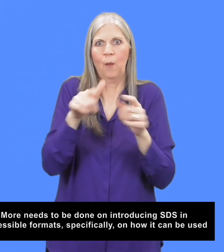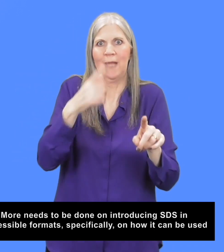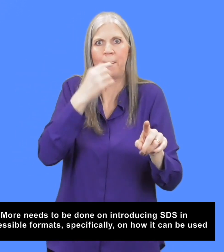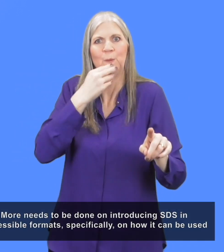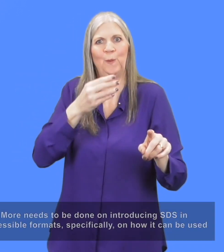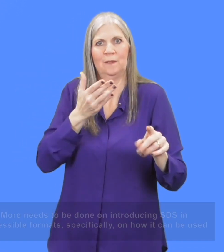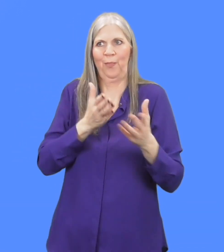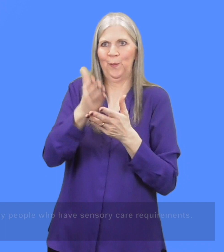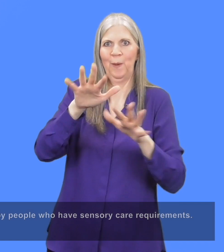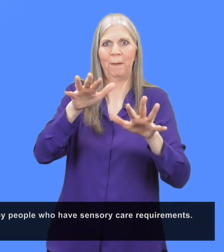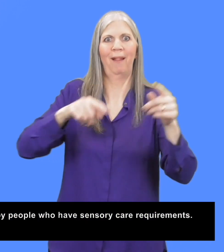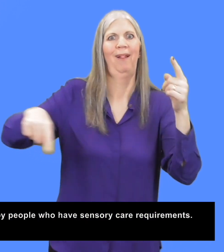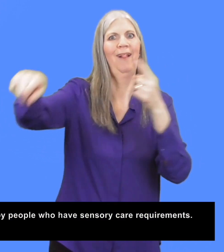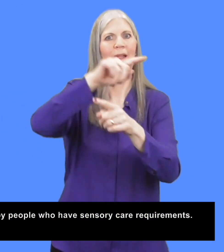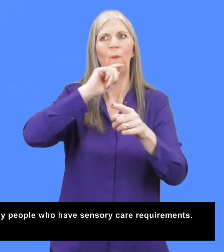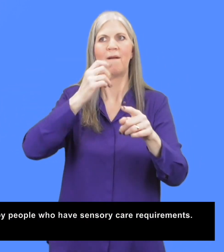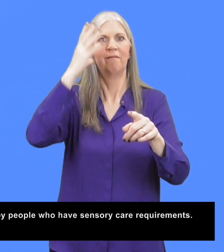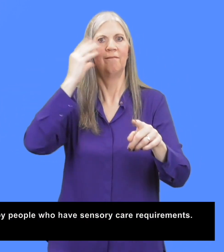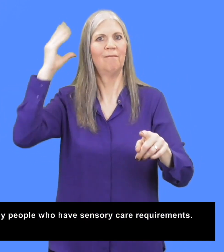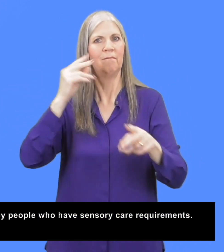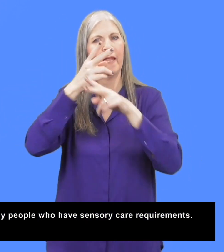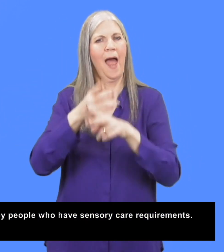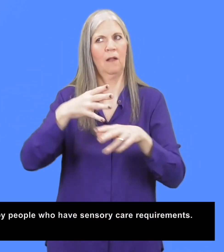by people who have sensory care requirements.